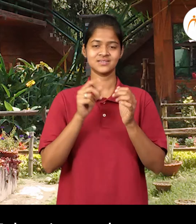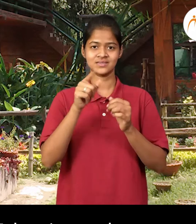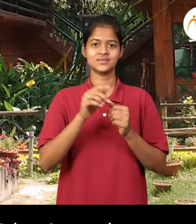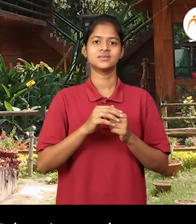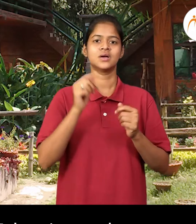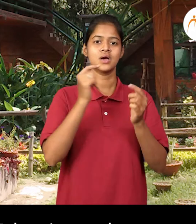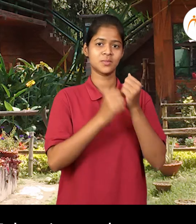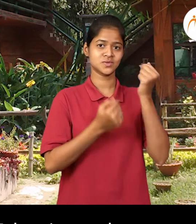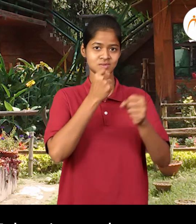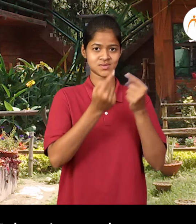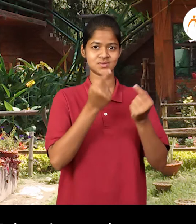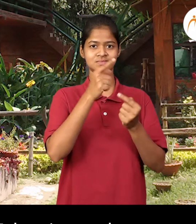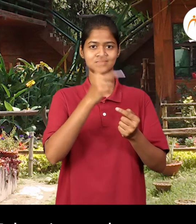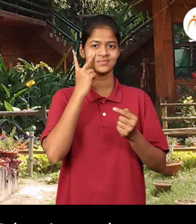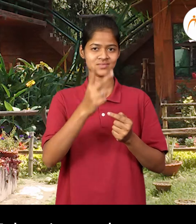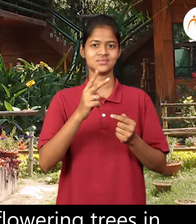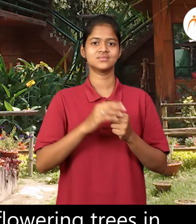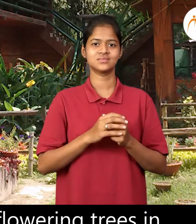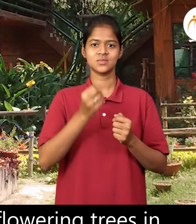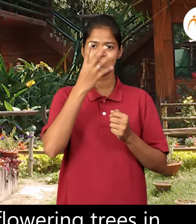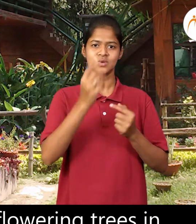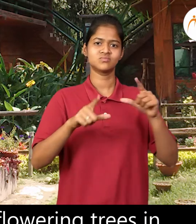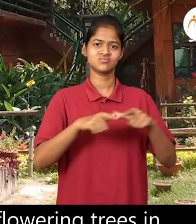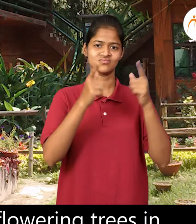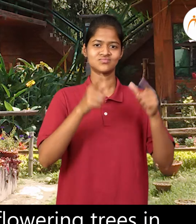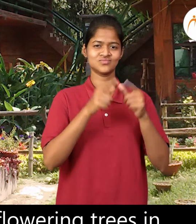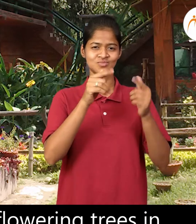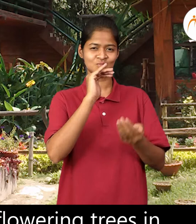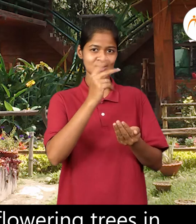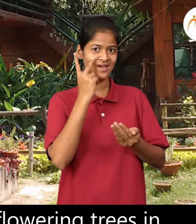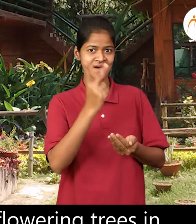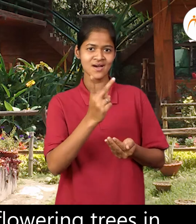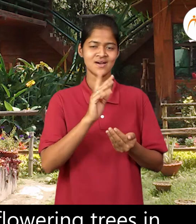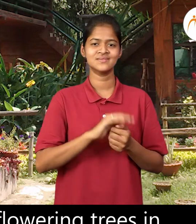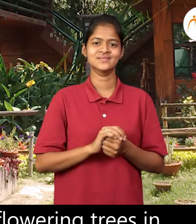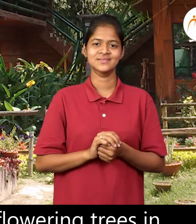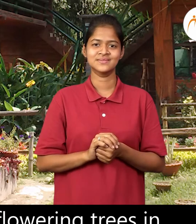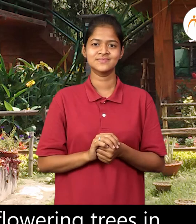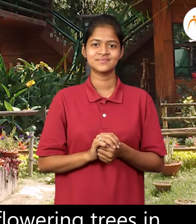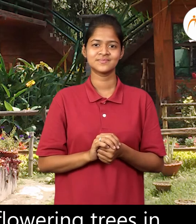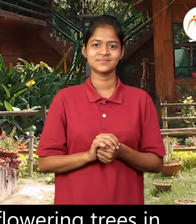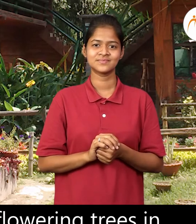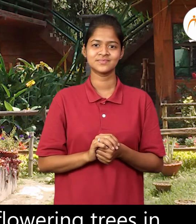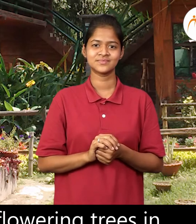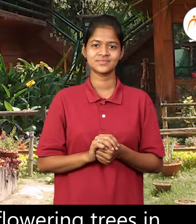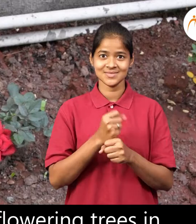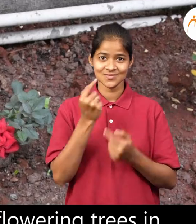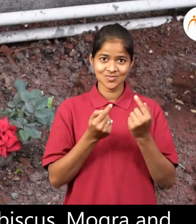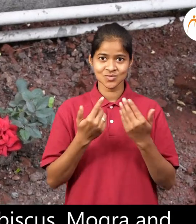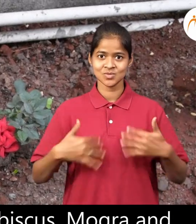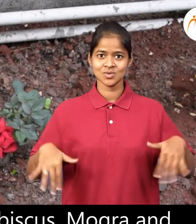ishan's garden there are a lot of flowering trees in ishan's garden